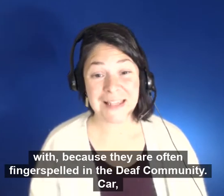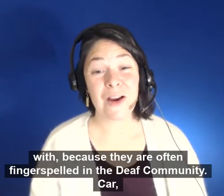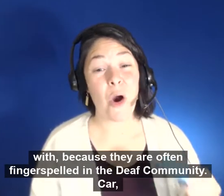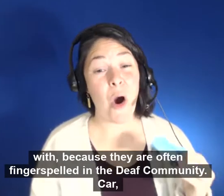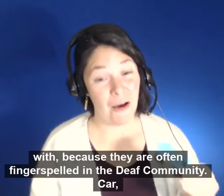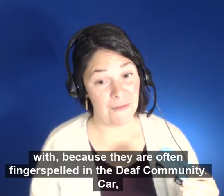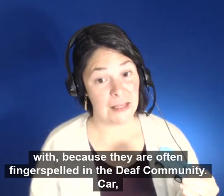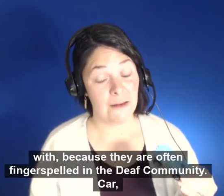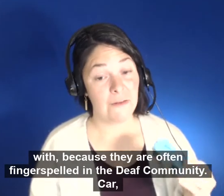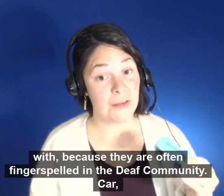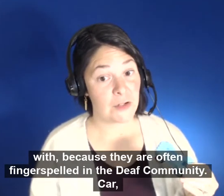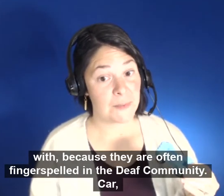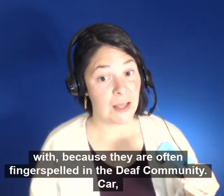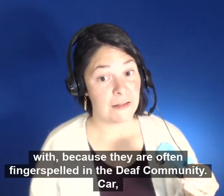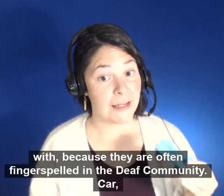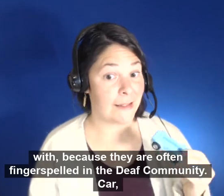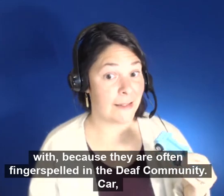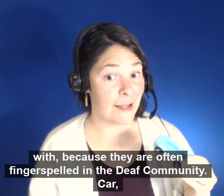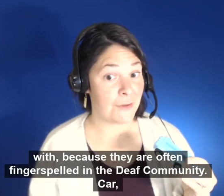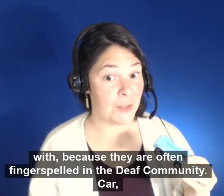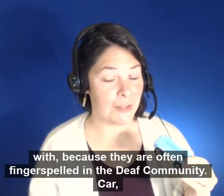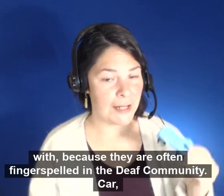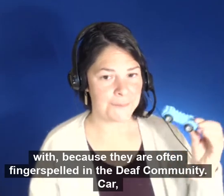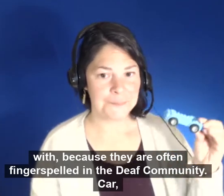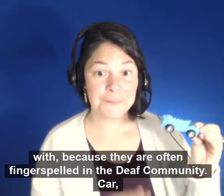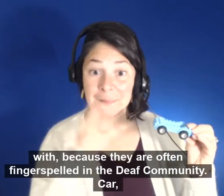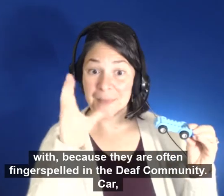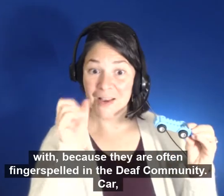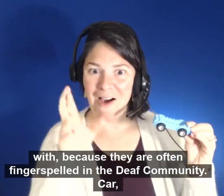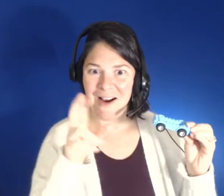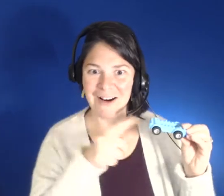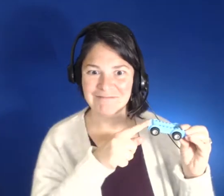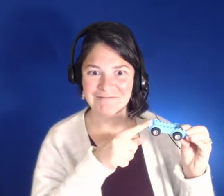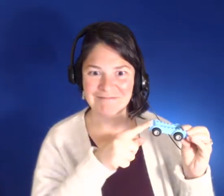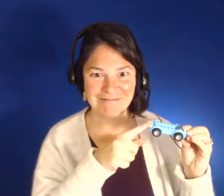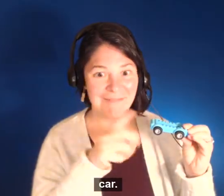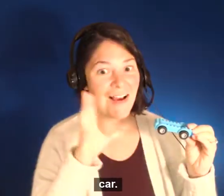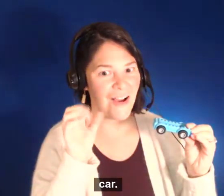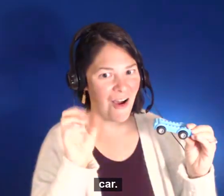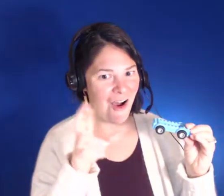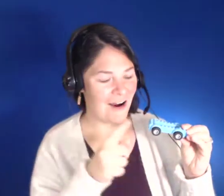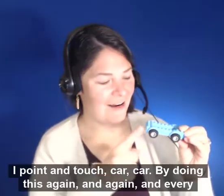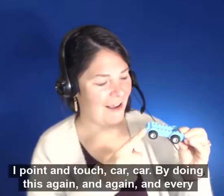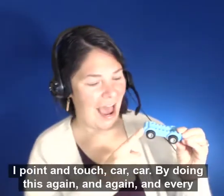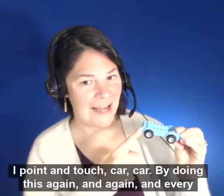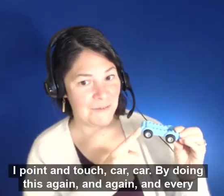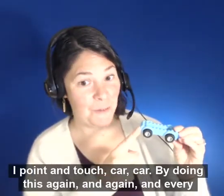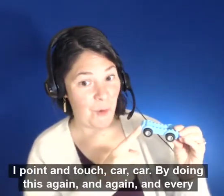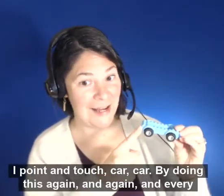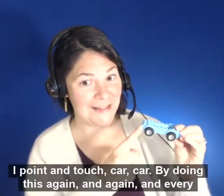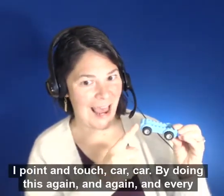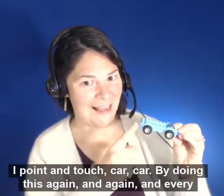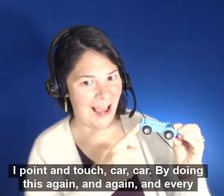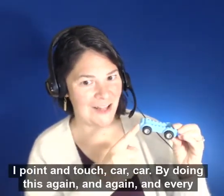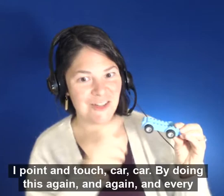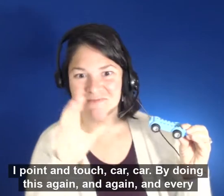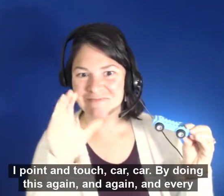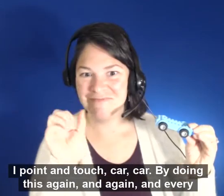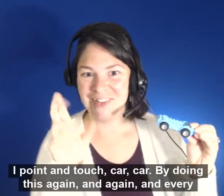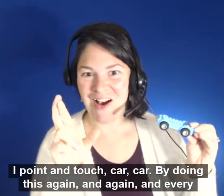they are often fingerspelled in the deaf community. Car. Car. I point and touch.